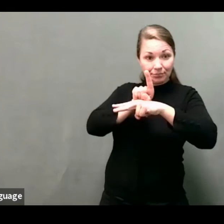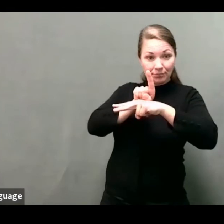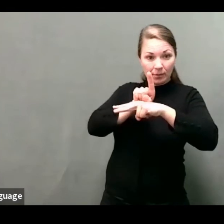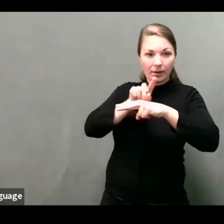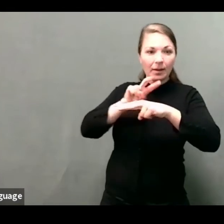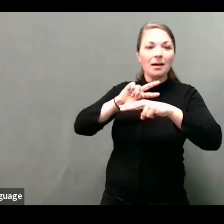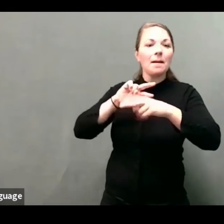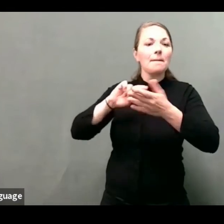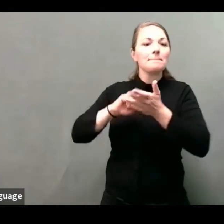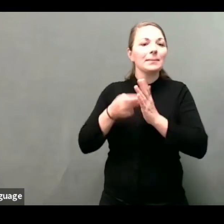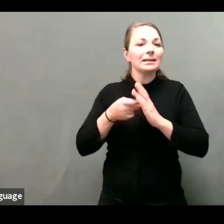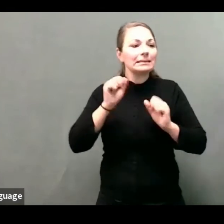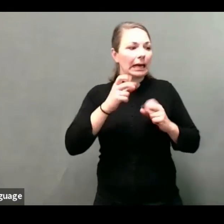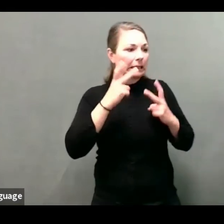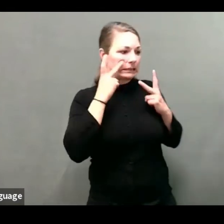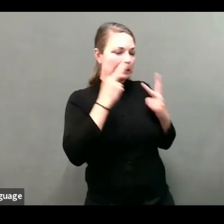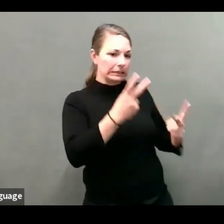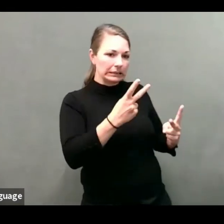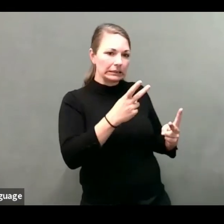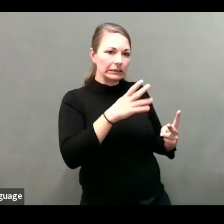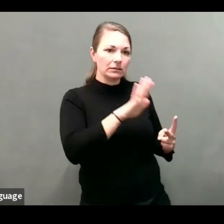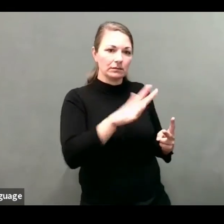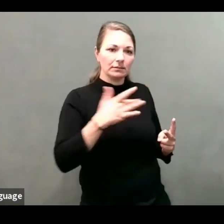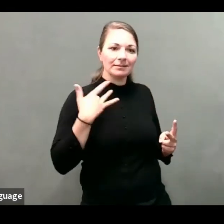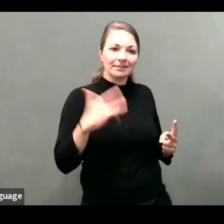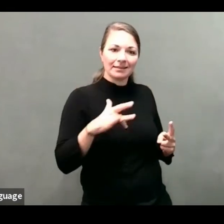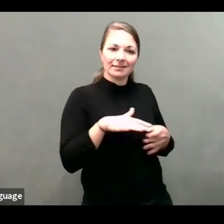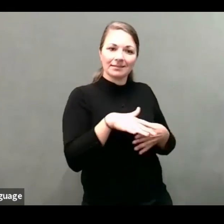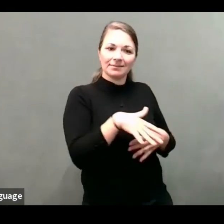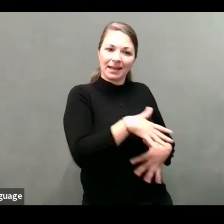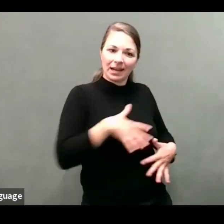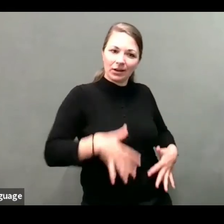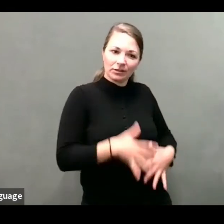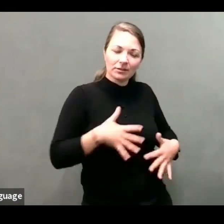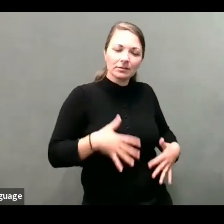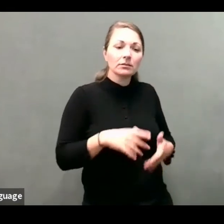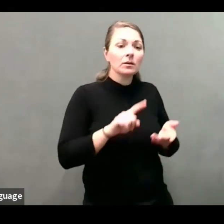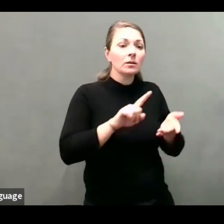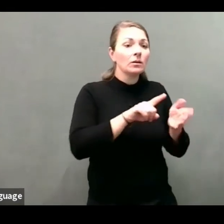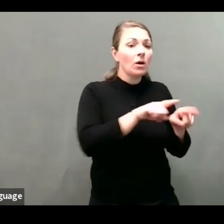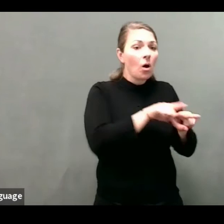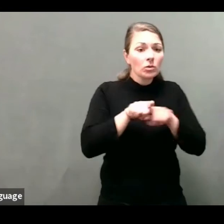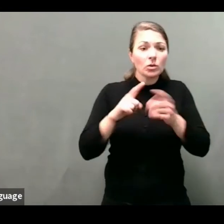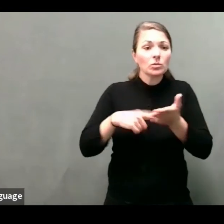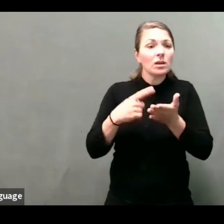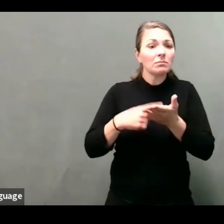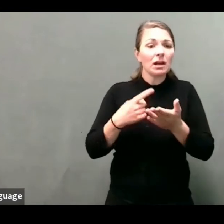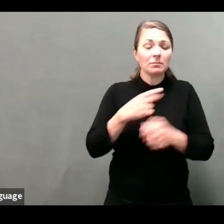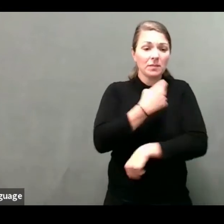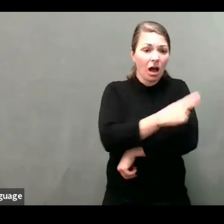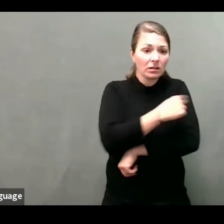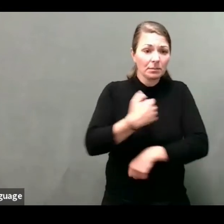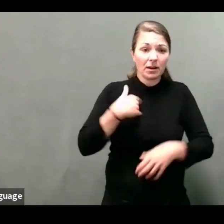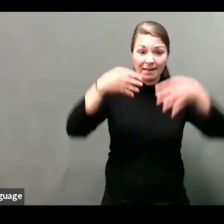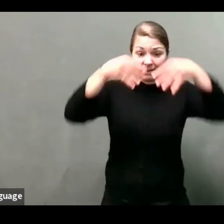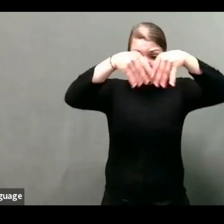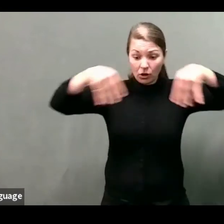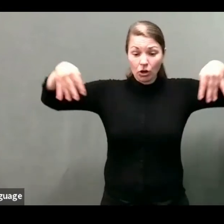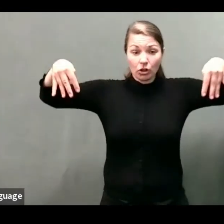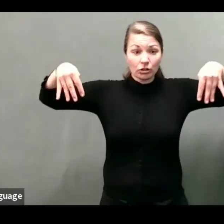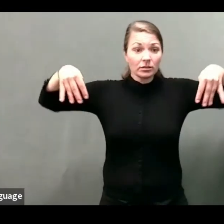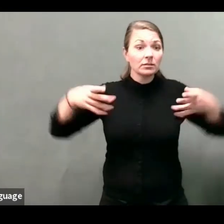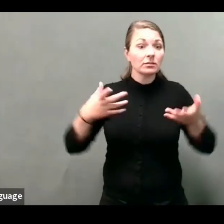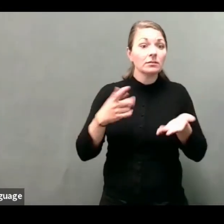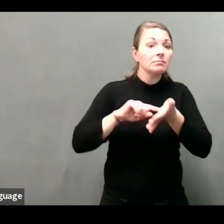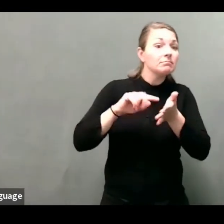line of sight to anything sensitive. Sometimes there are also curtains in hospital rooms. And so I've had patients ask for the advocate to